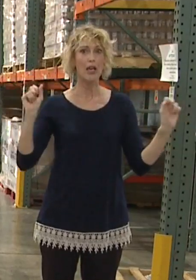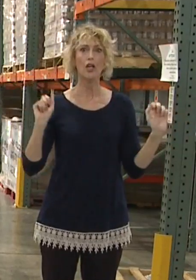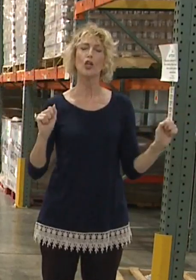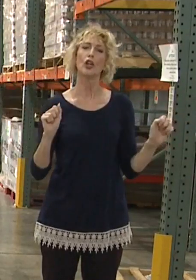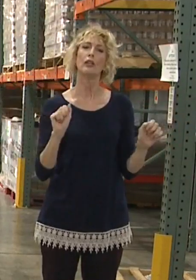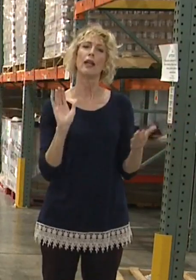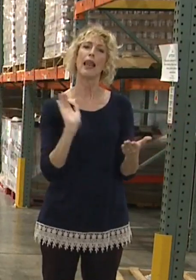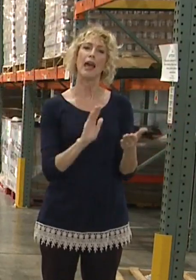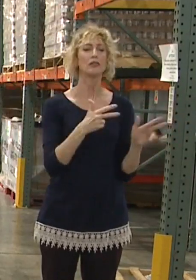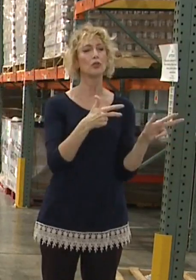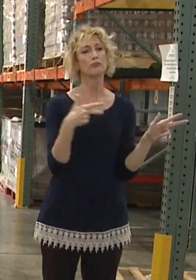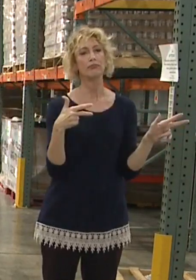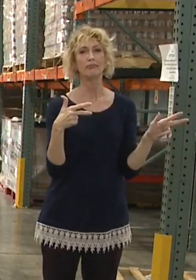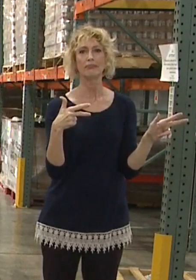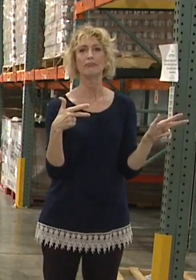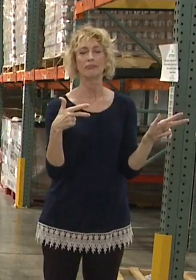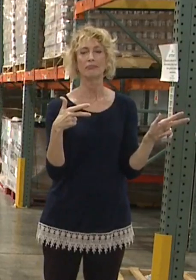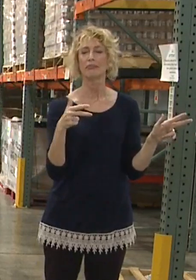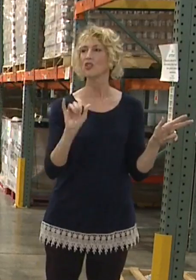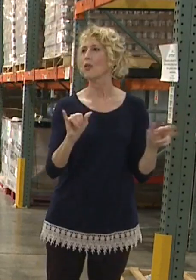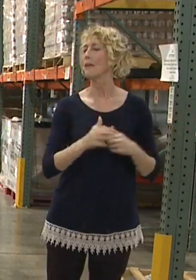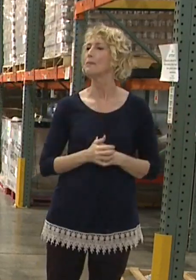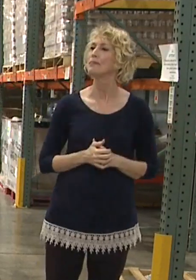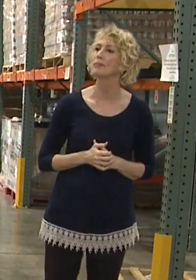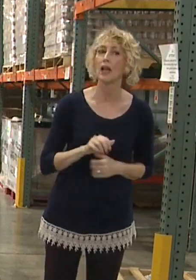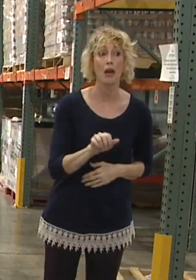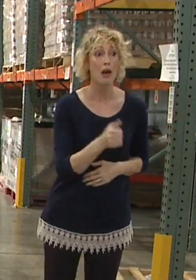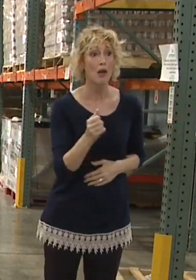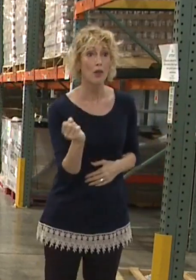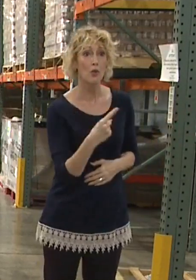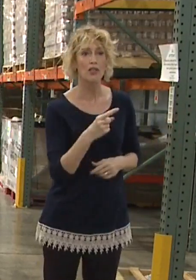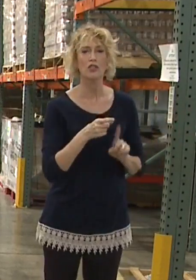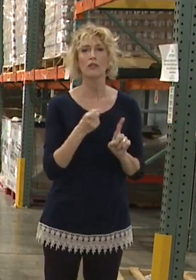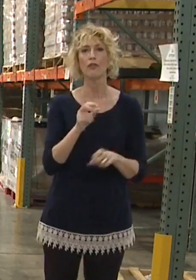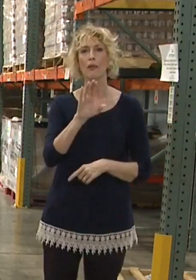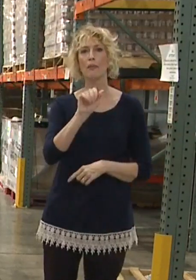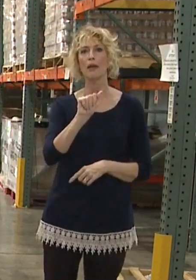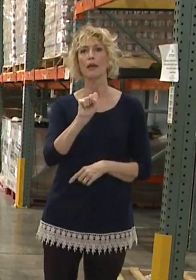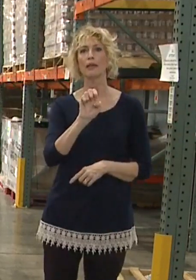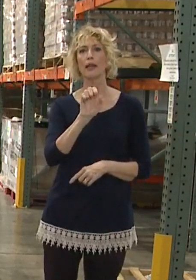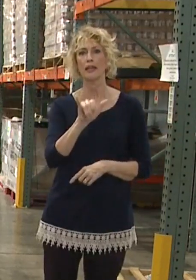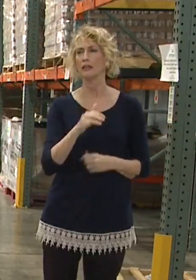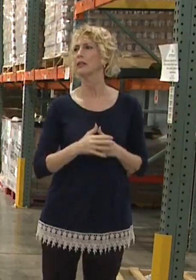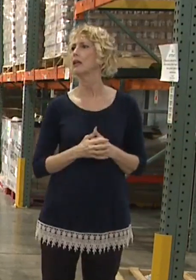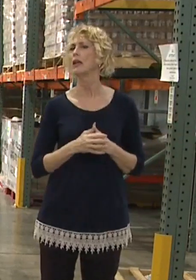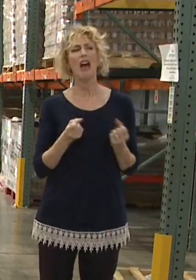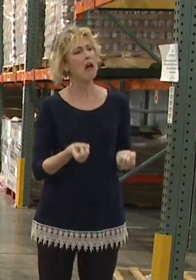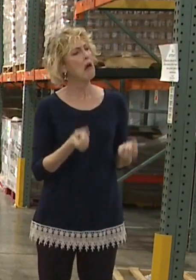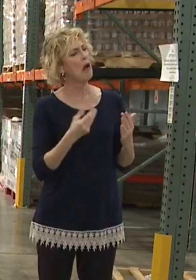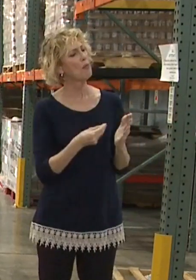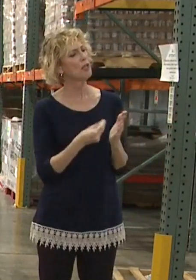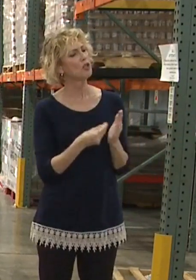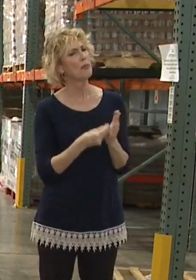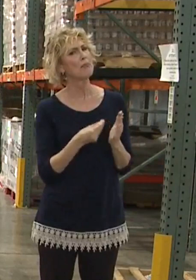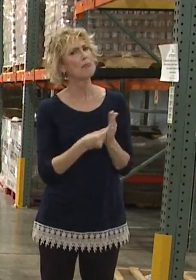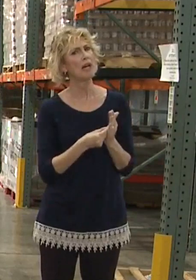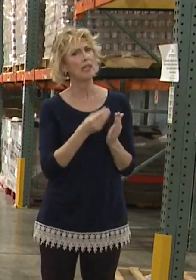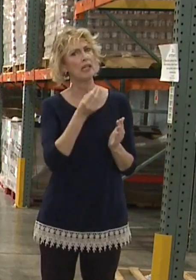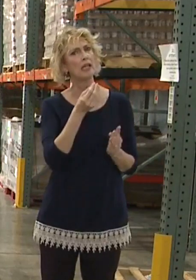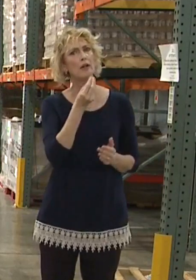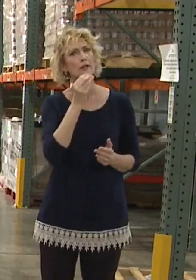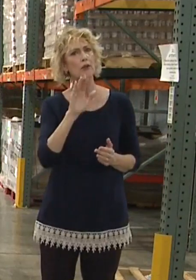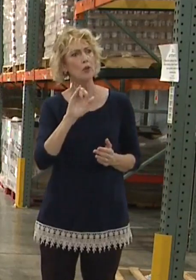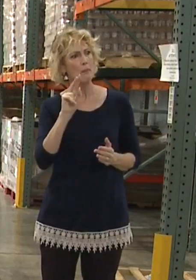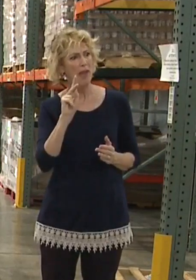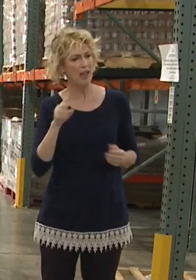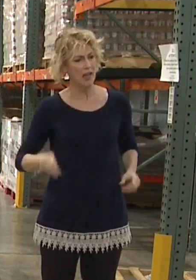And that's one way to take care of it. Another follow-up from Casey Harlow. Do you have an estimate of how much money the food bank has spent so far to